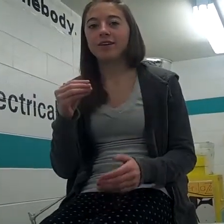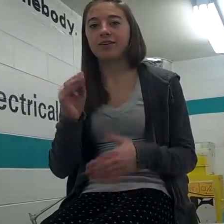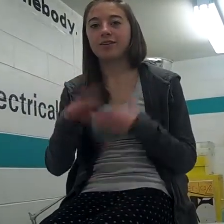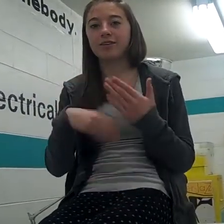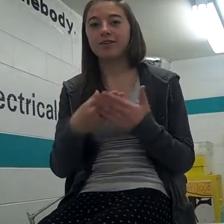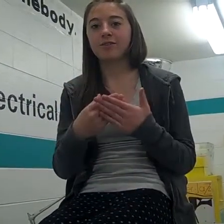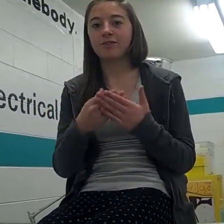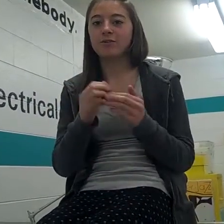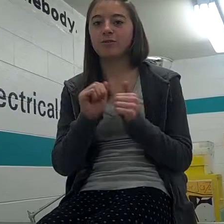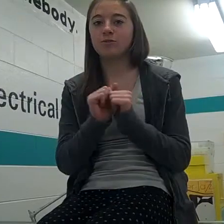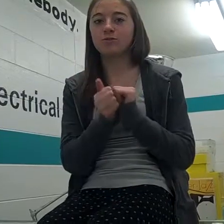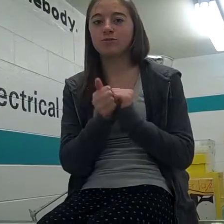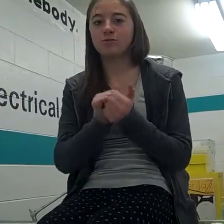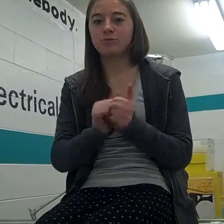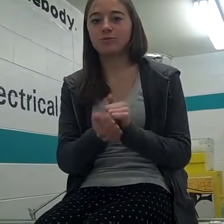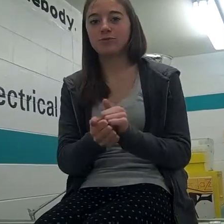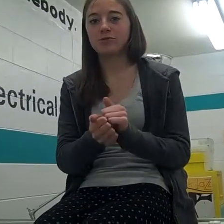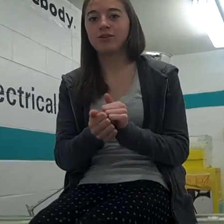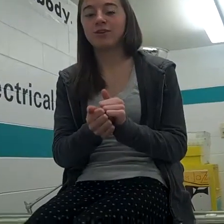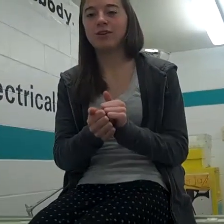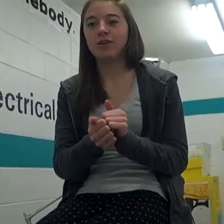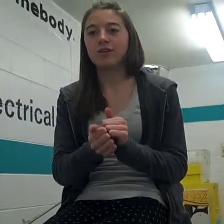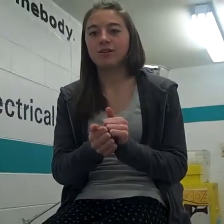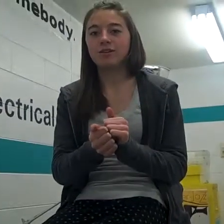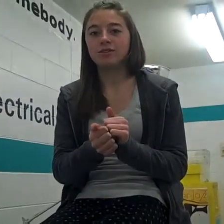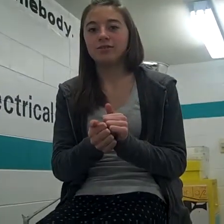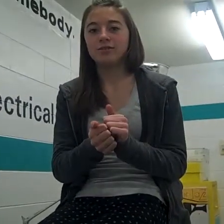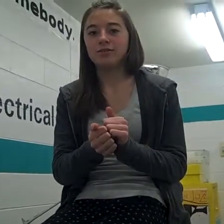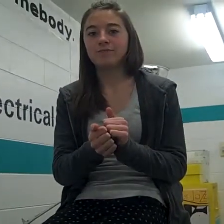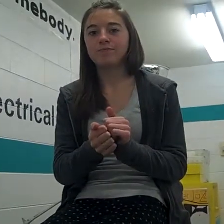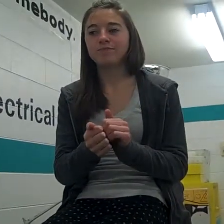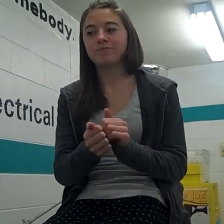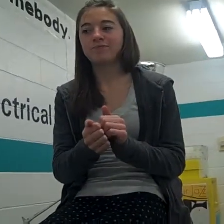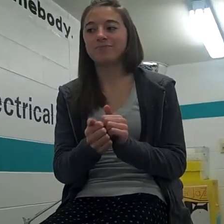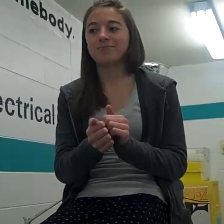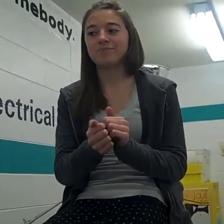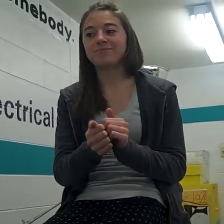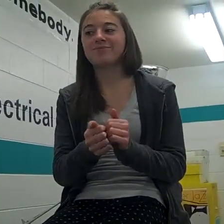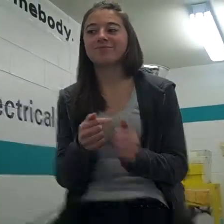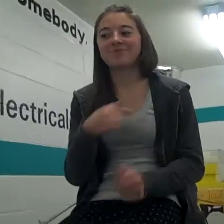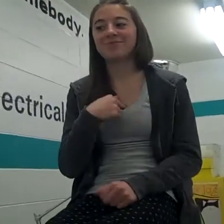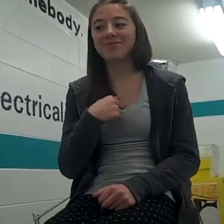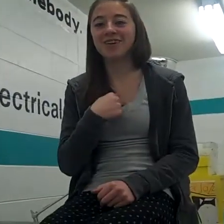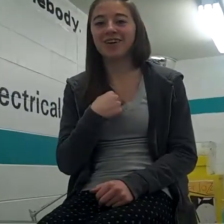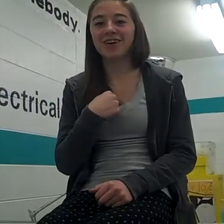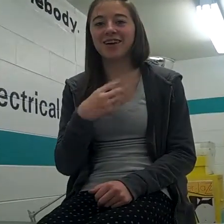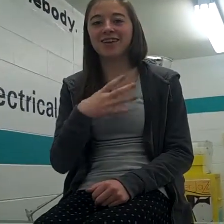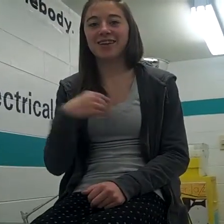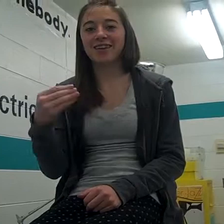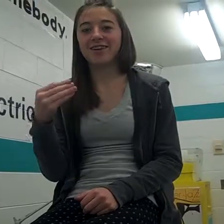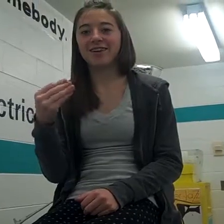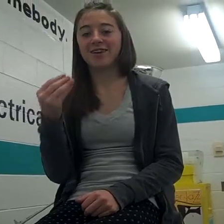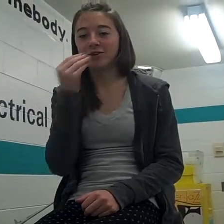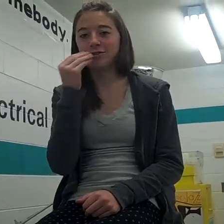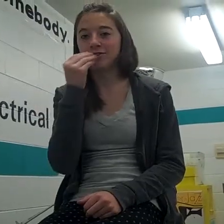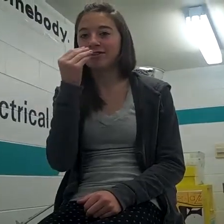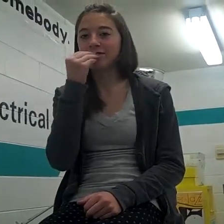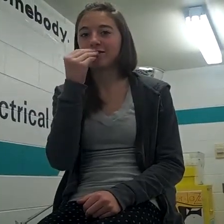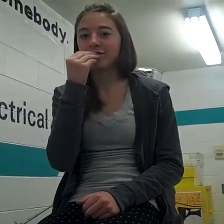Actually, are you sure that's not a flash card? What? Are you sure that's not a flash card? Yeah. Yeah.